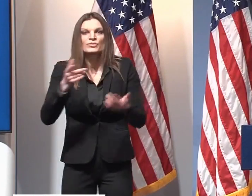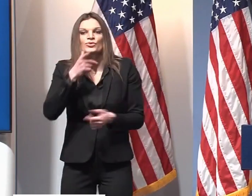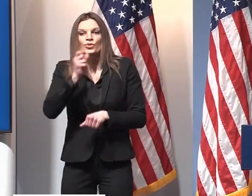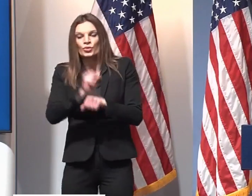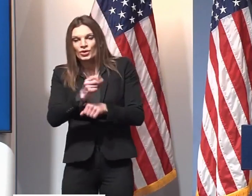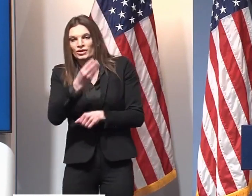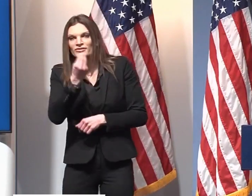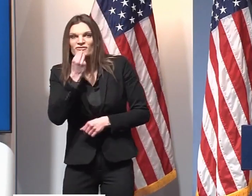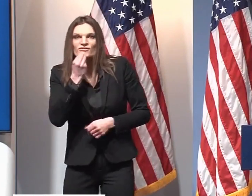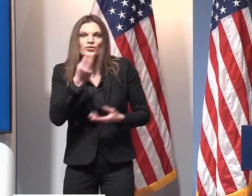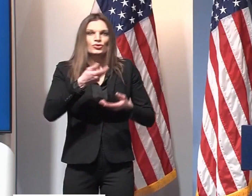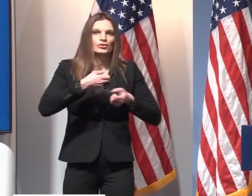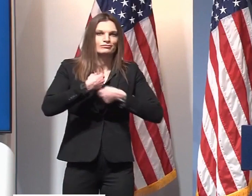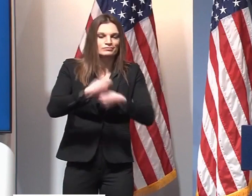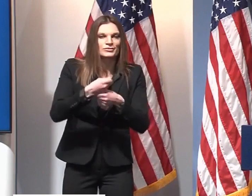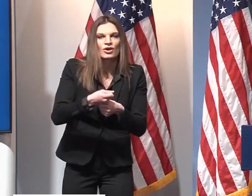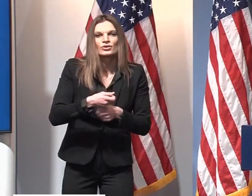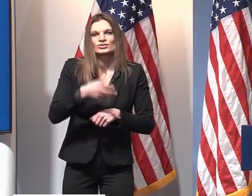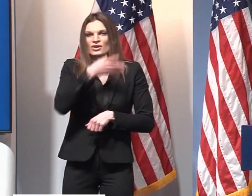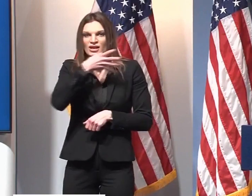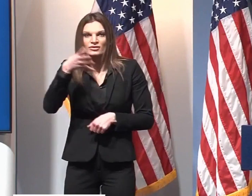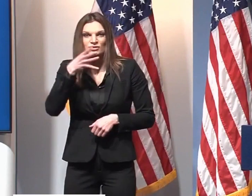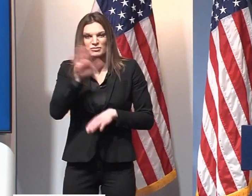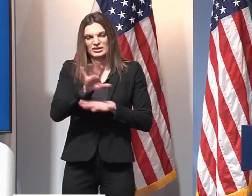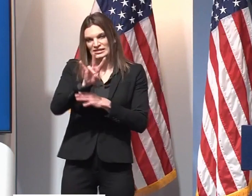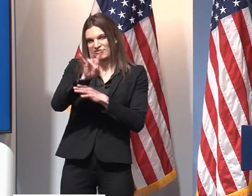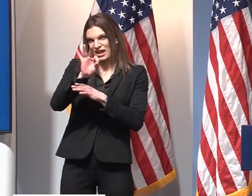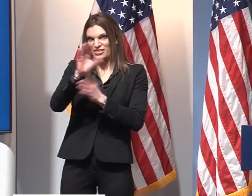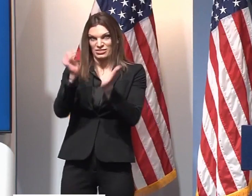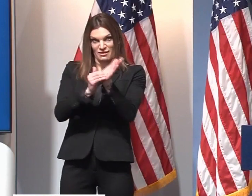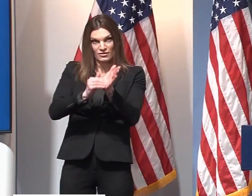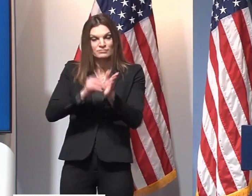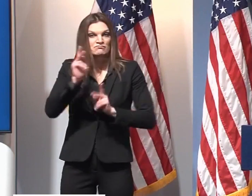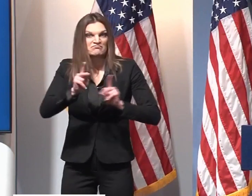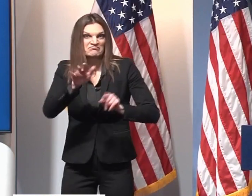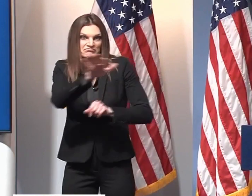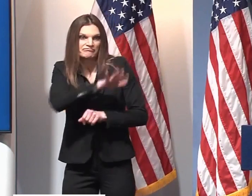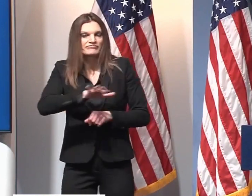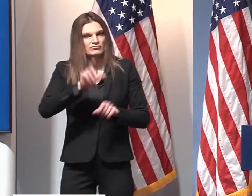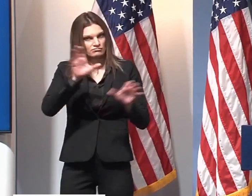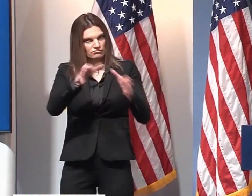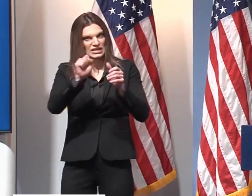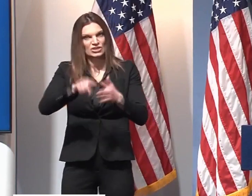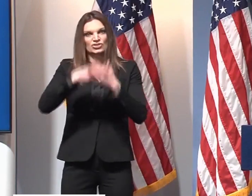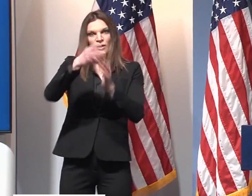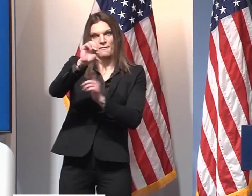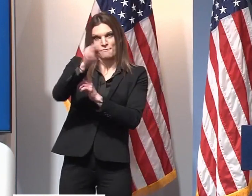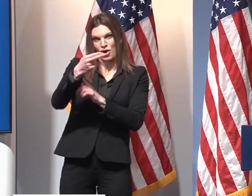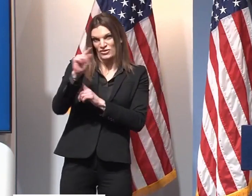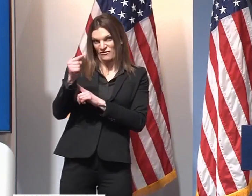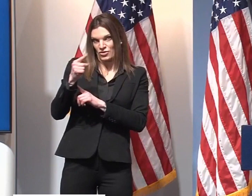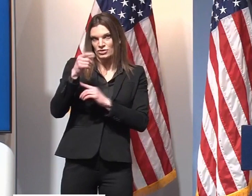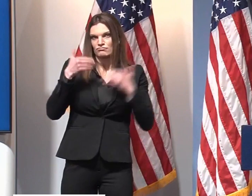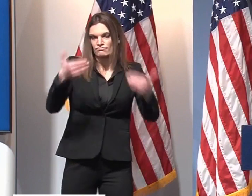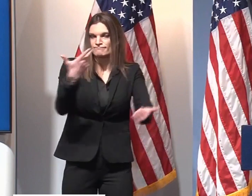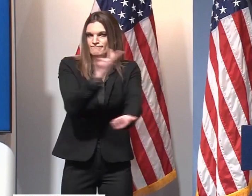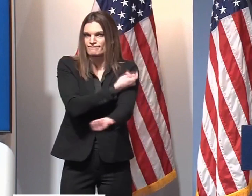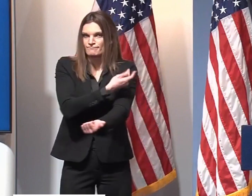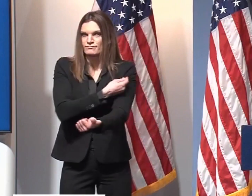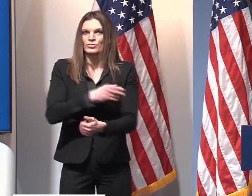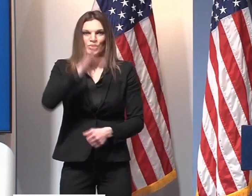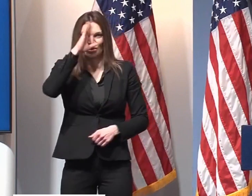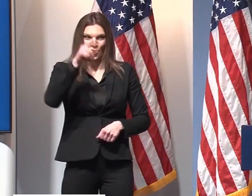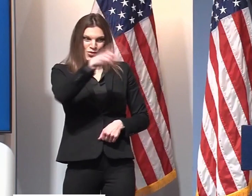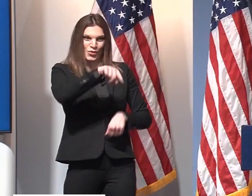agricultural settings, and that's about 79,000 Michiganders, will begin to be vaccinated as well. We know these workers in